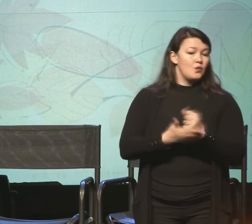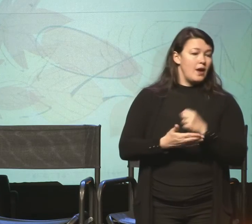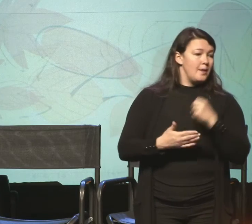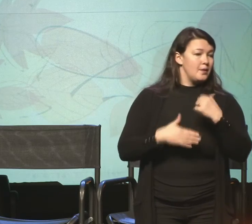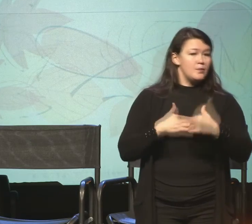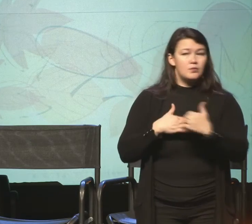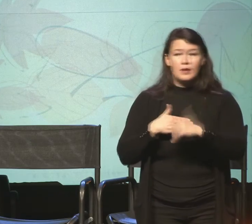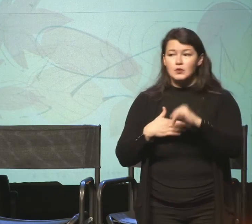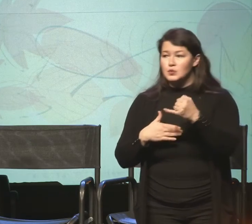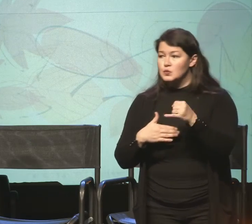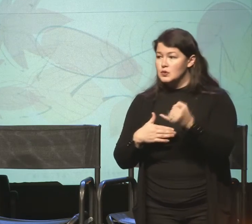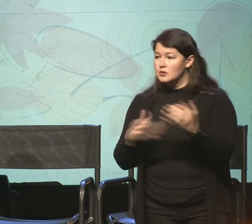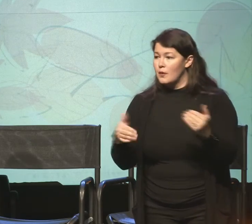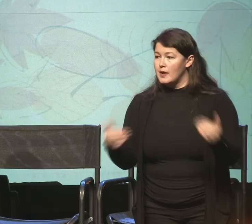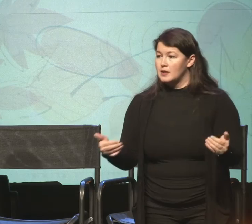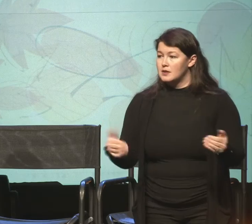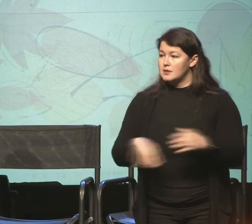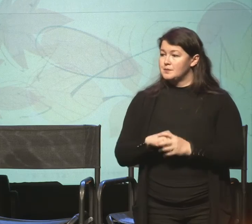and the juice